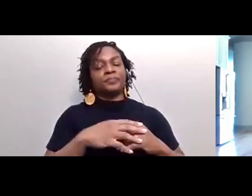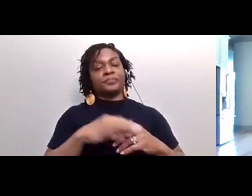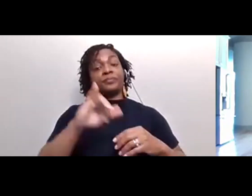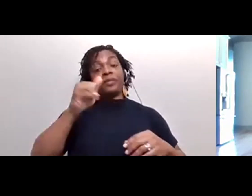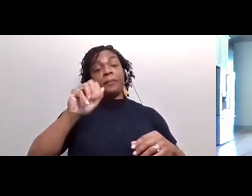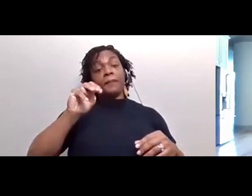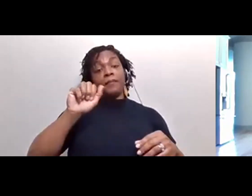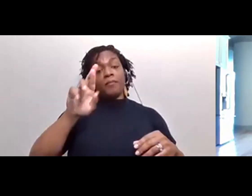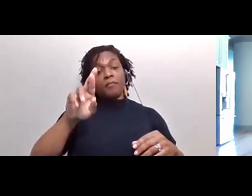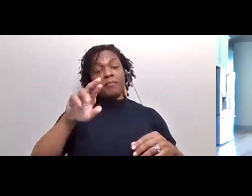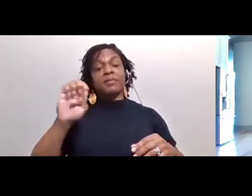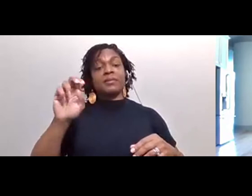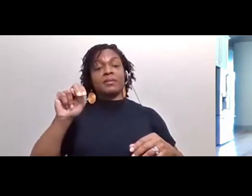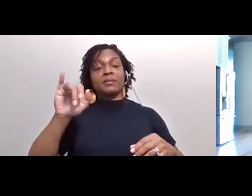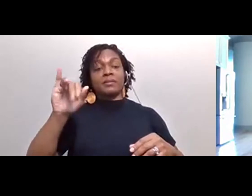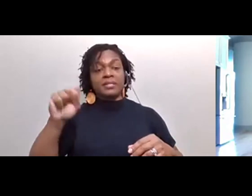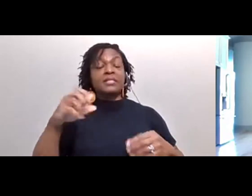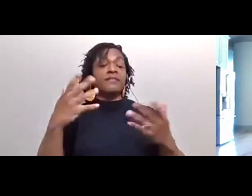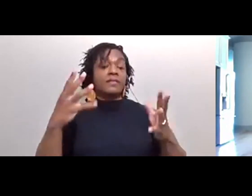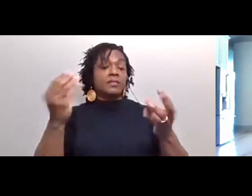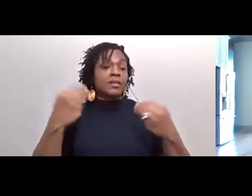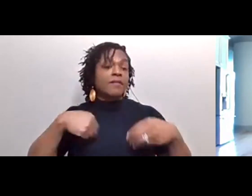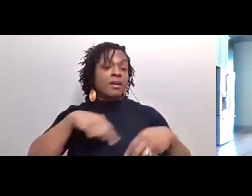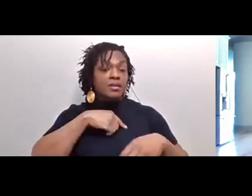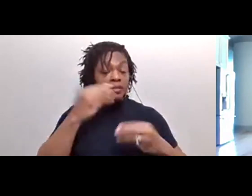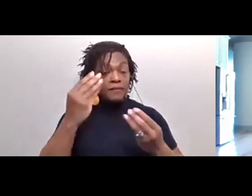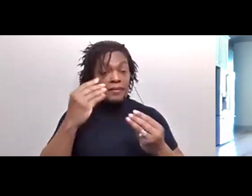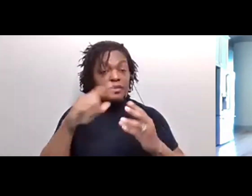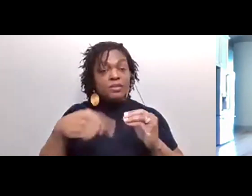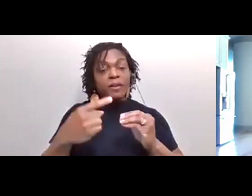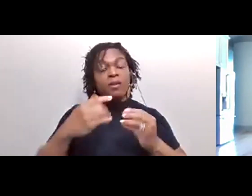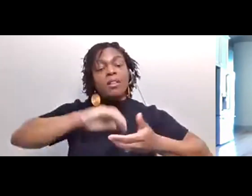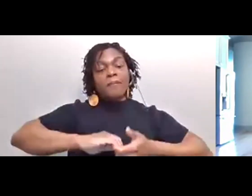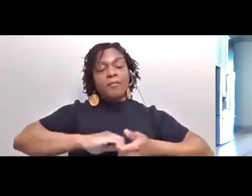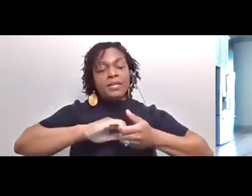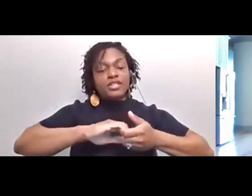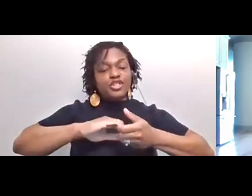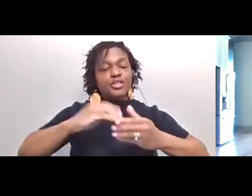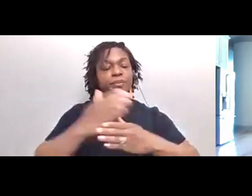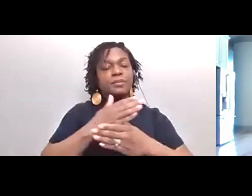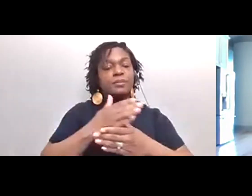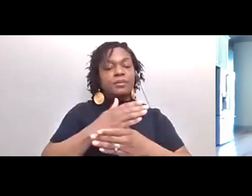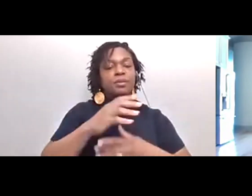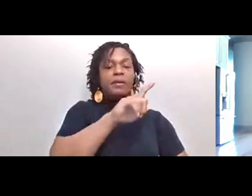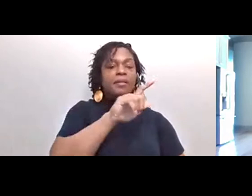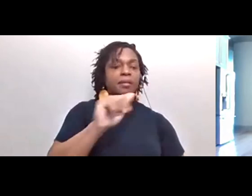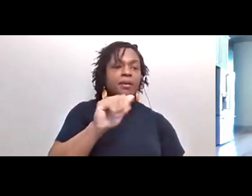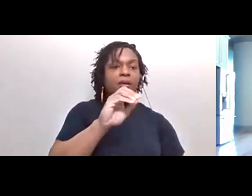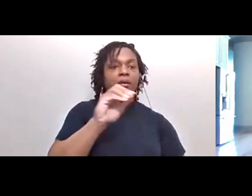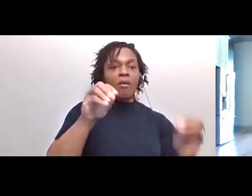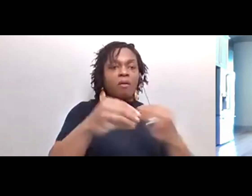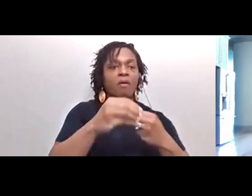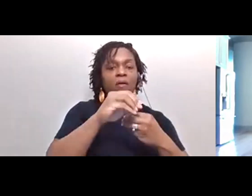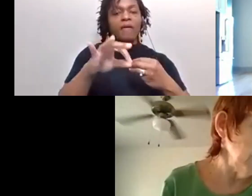Jamar Ennis provided us with information about a collaboration between the Louisiana Office of